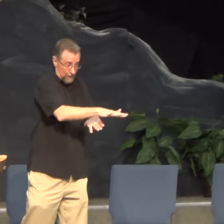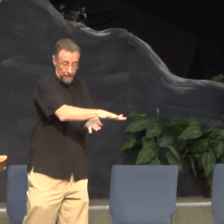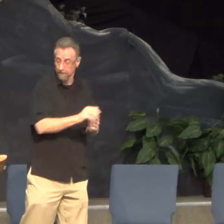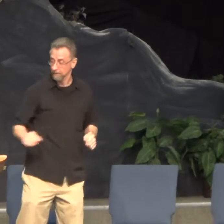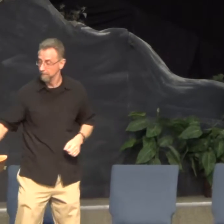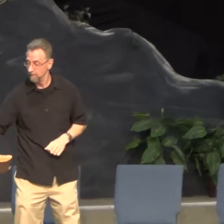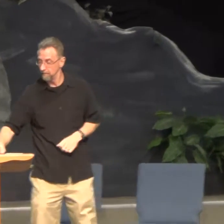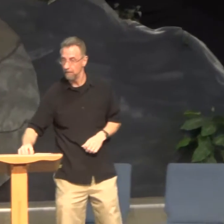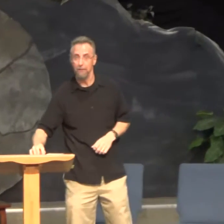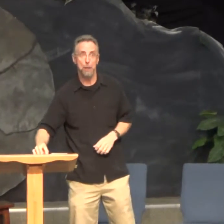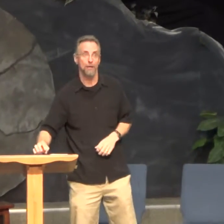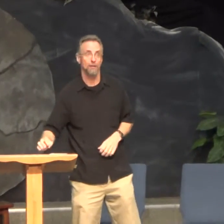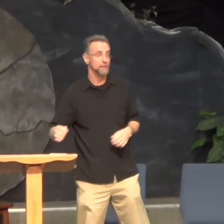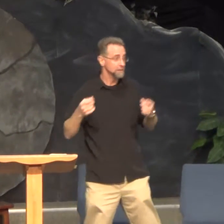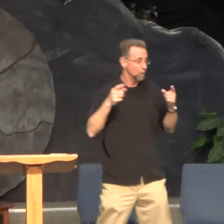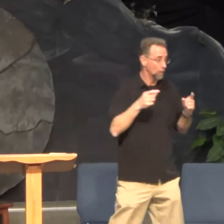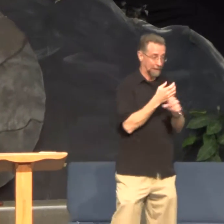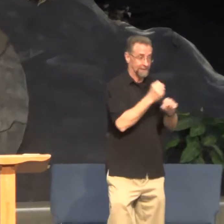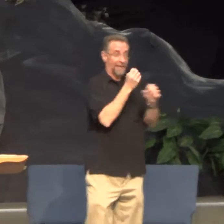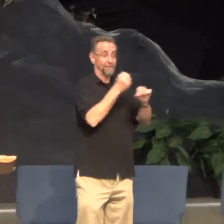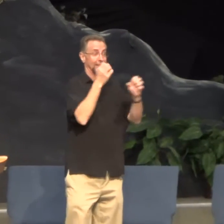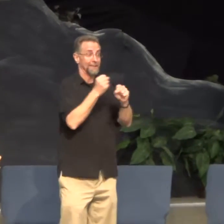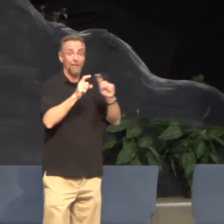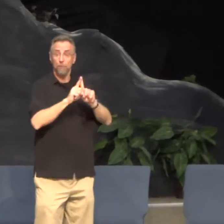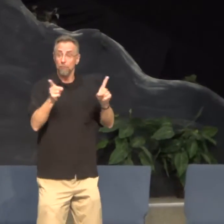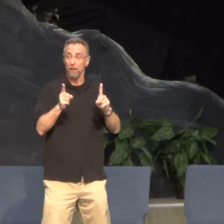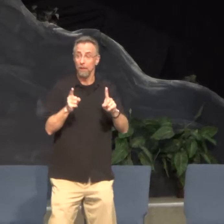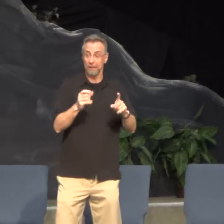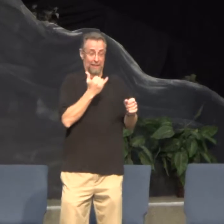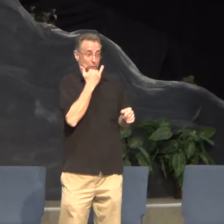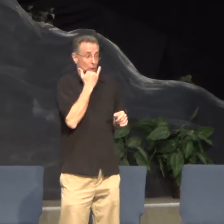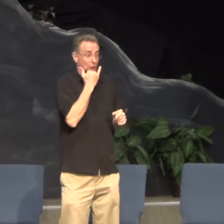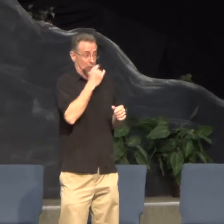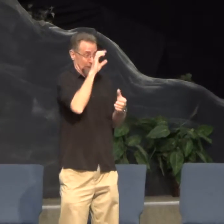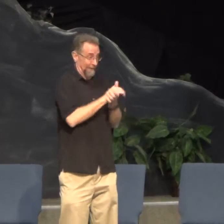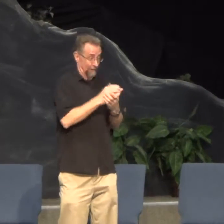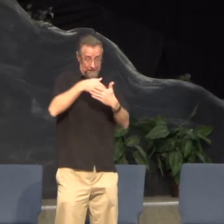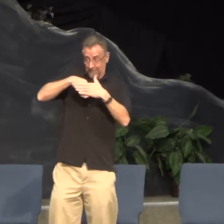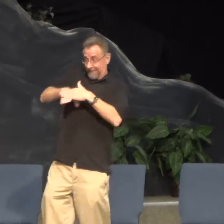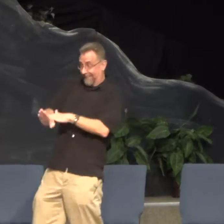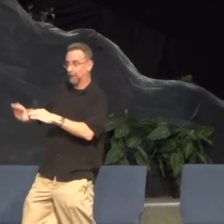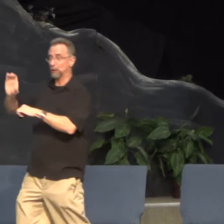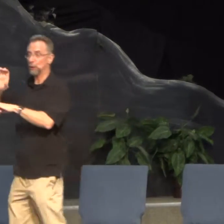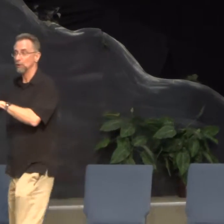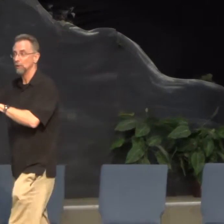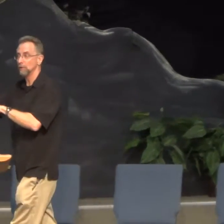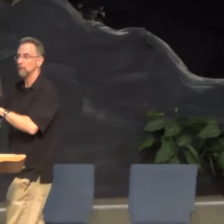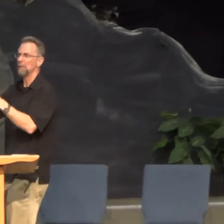people have believed, for the people in that area, they've been saved, but those wrong teachings